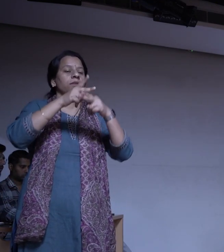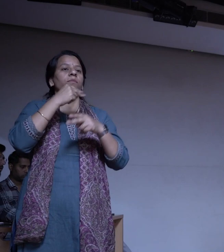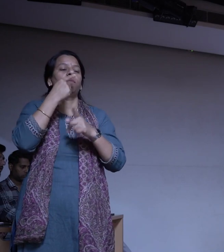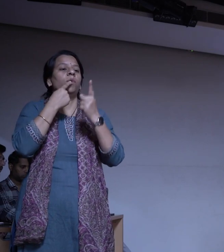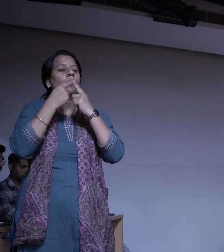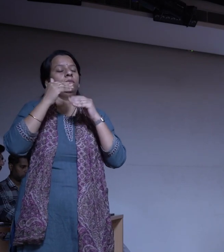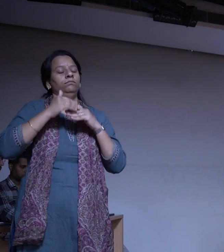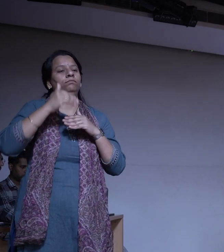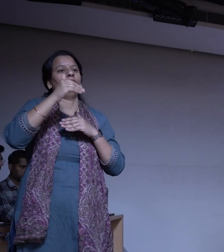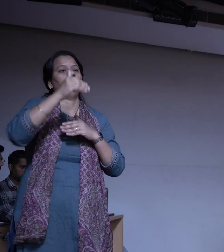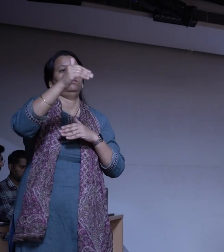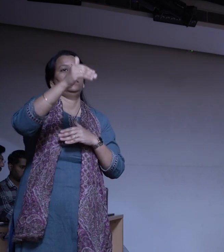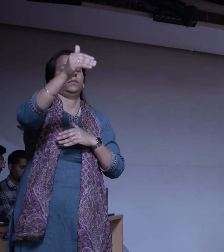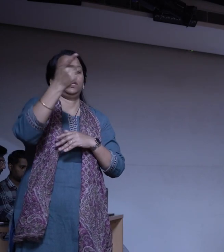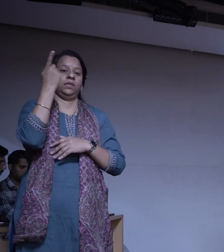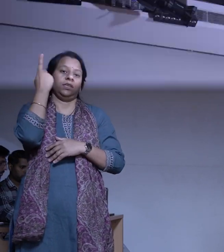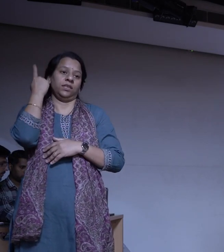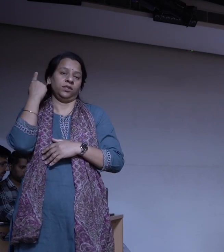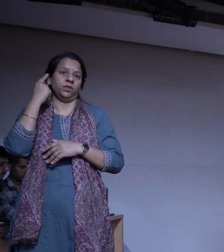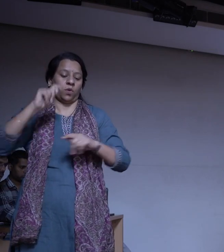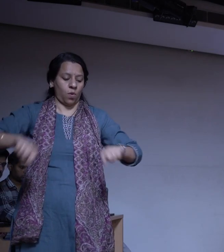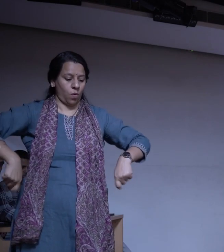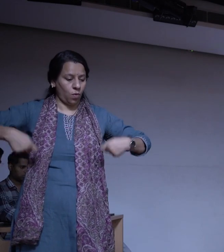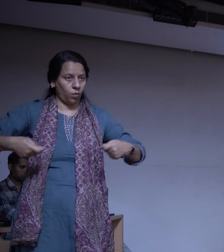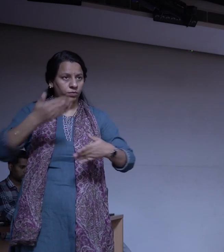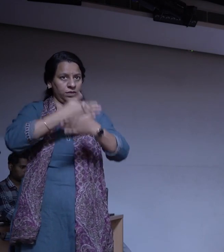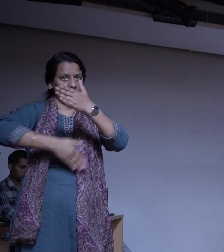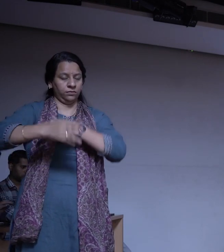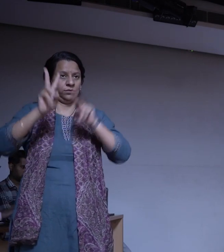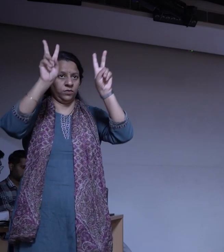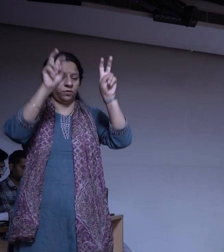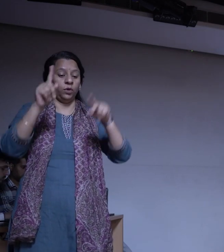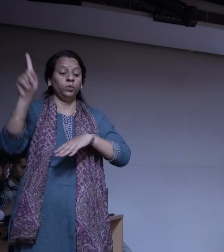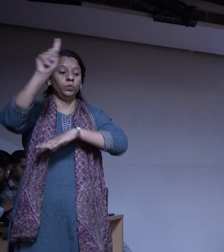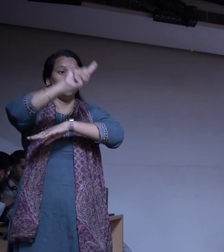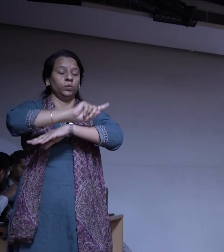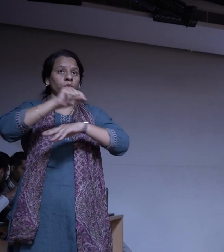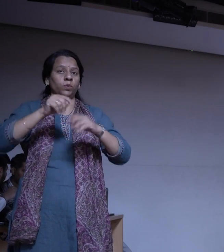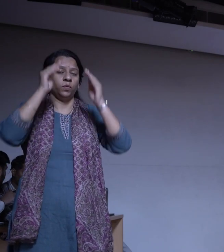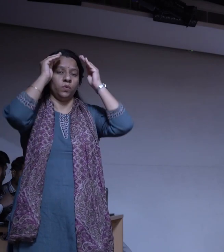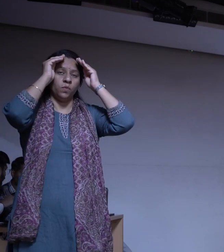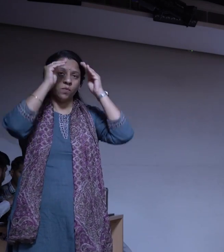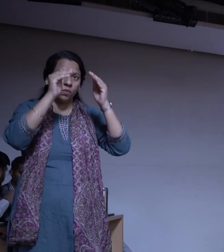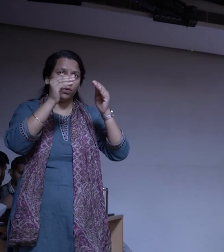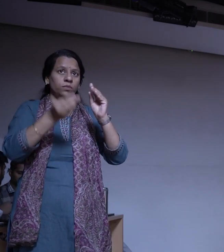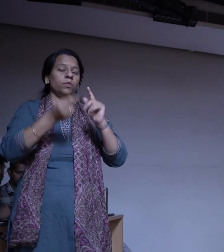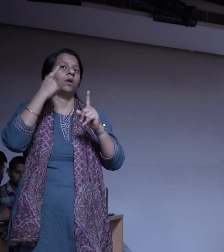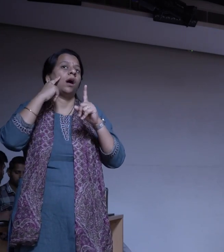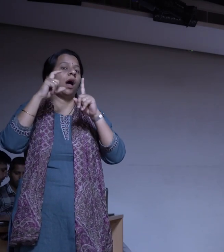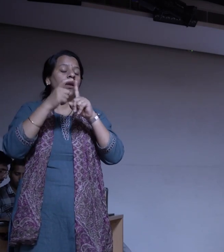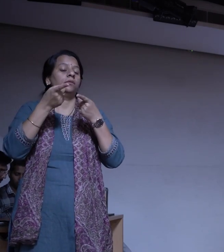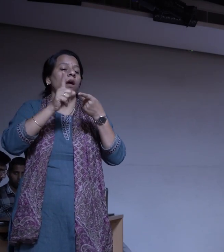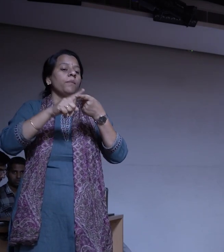talks yesterday we had on Locomo so today we are focusing on ID